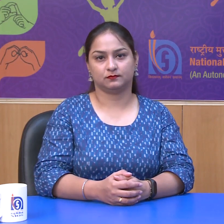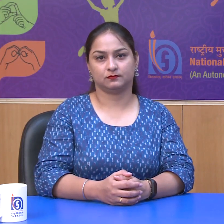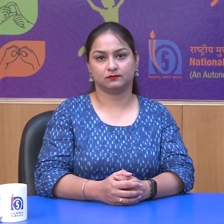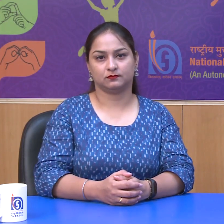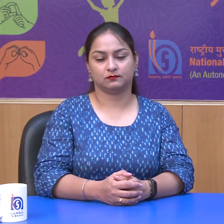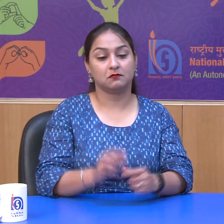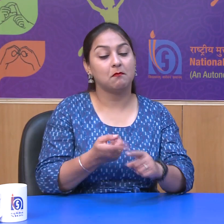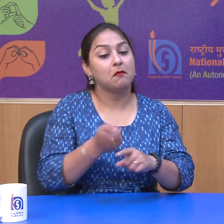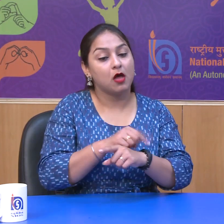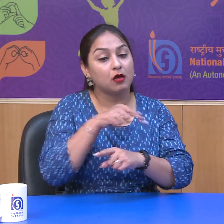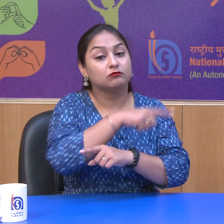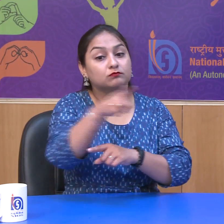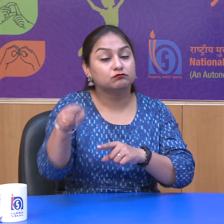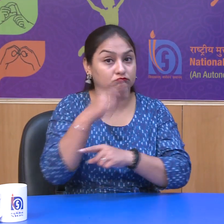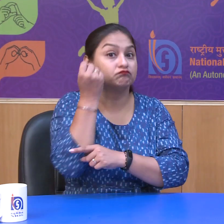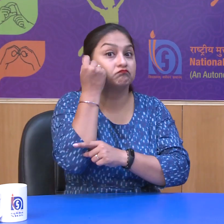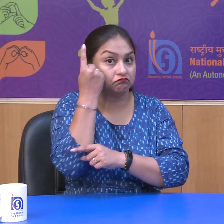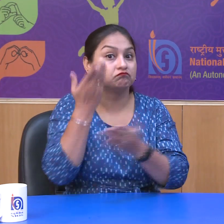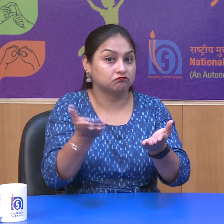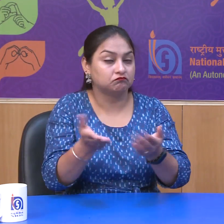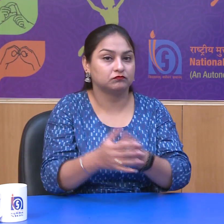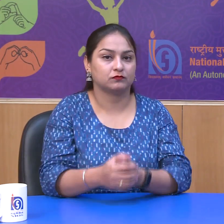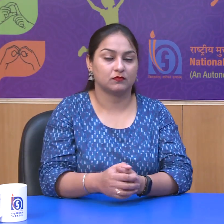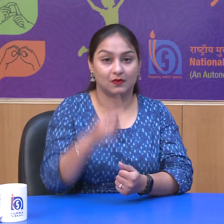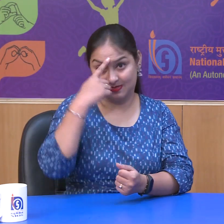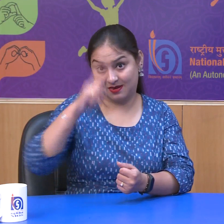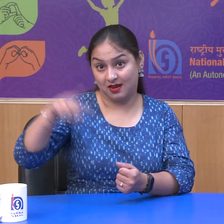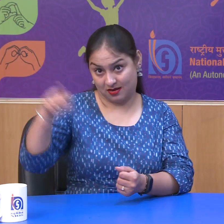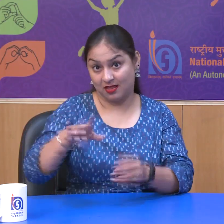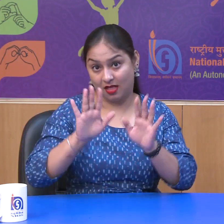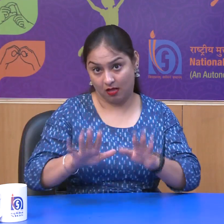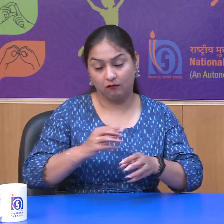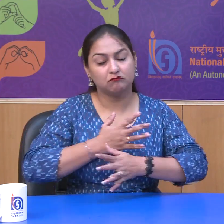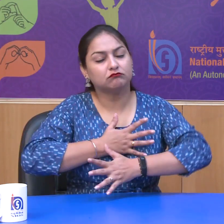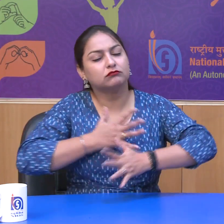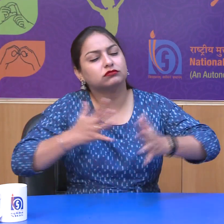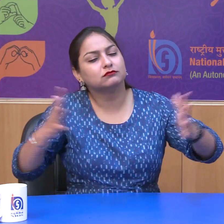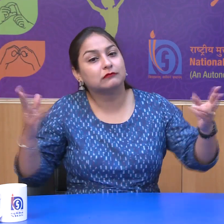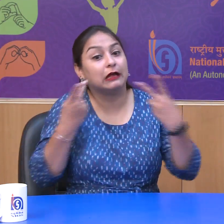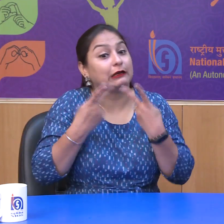By now you know that India has diversified